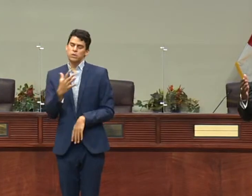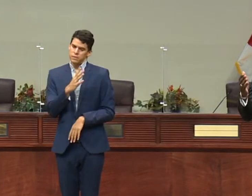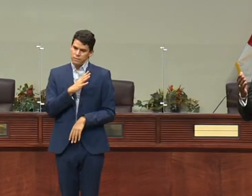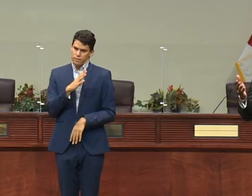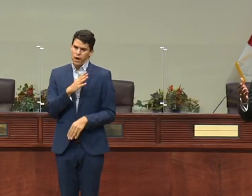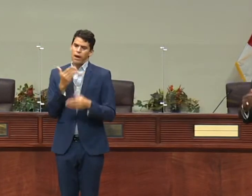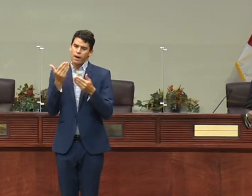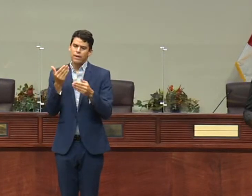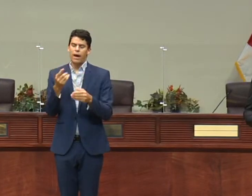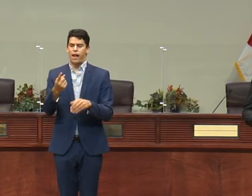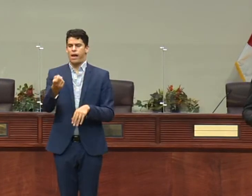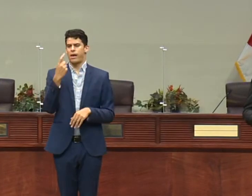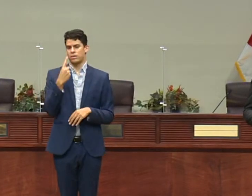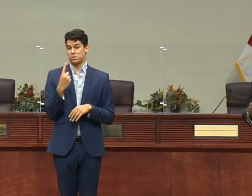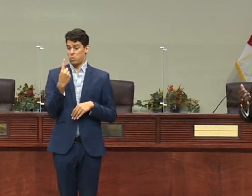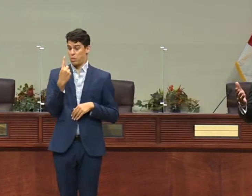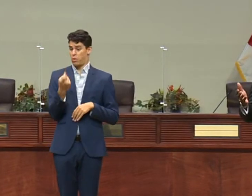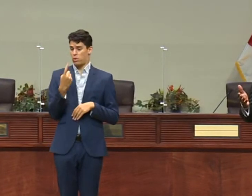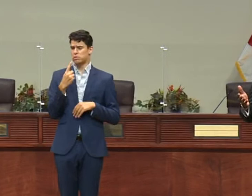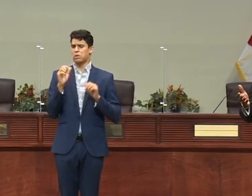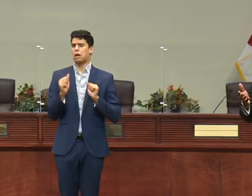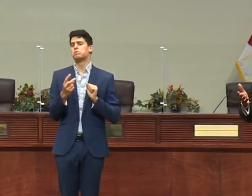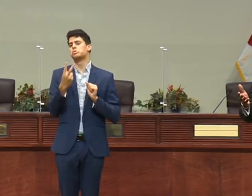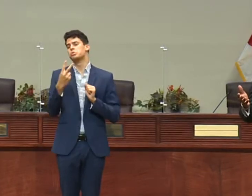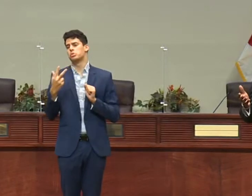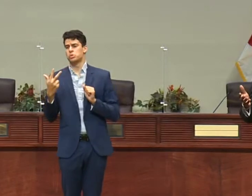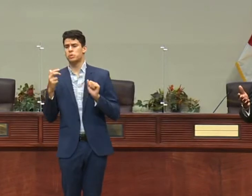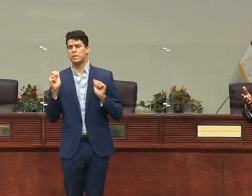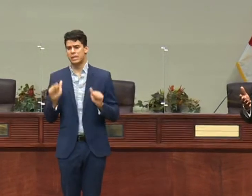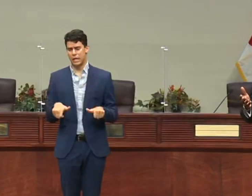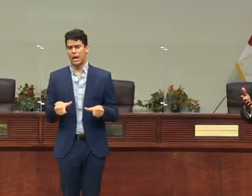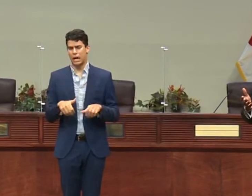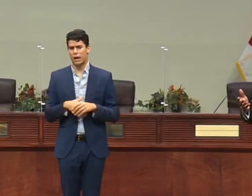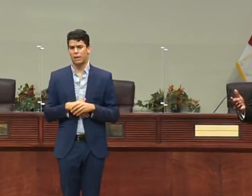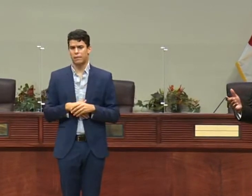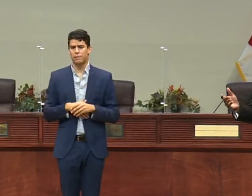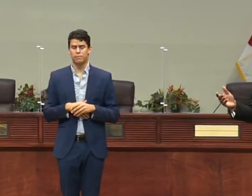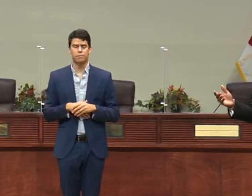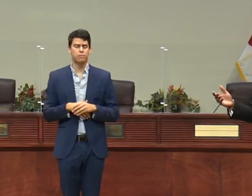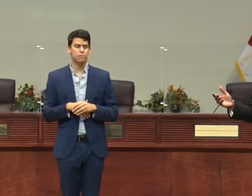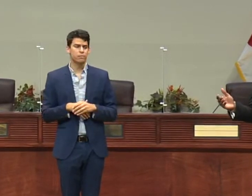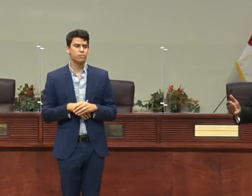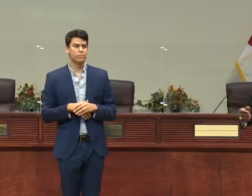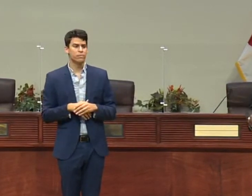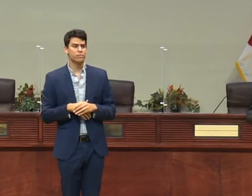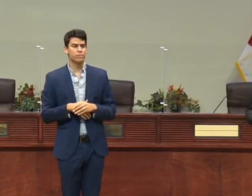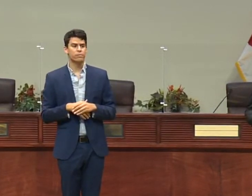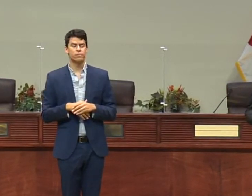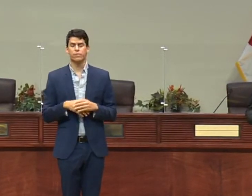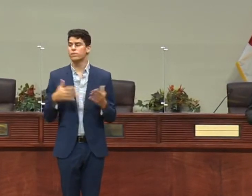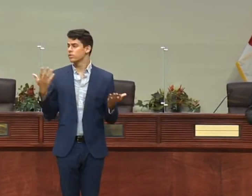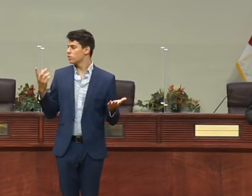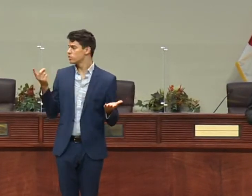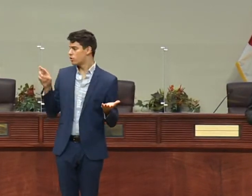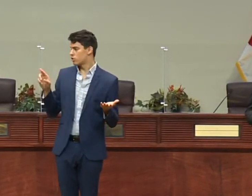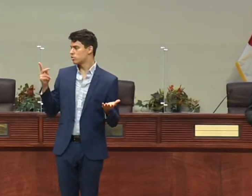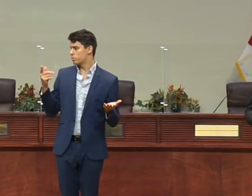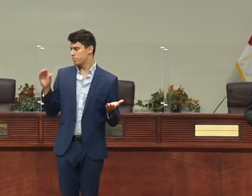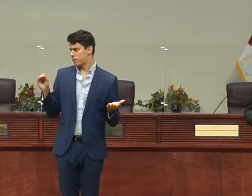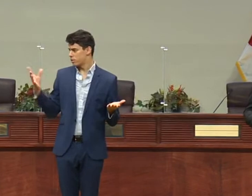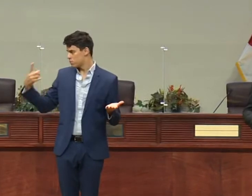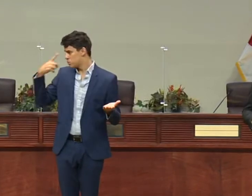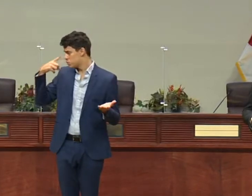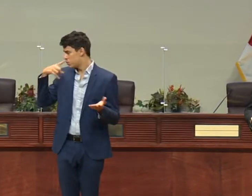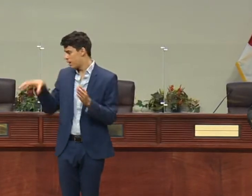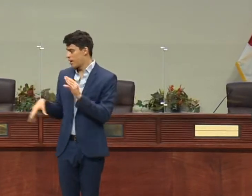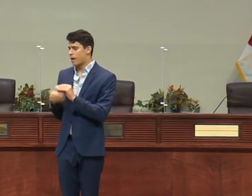So I believe Nadeem had an additional question for Dr. Pino. So Dr. Pino, if you will come